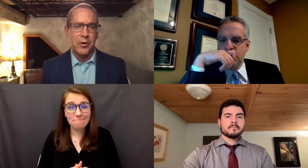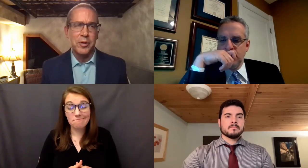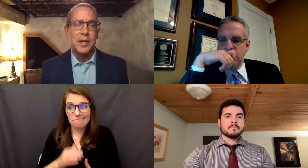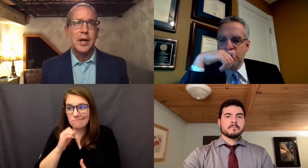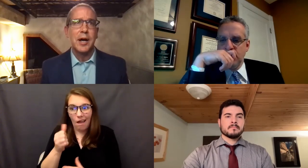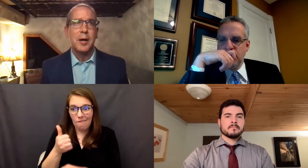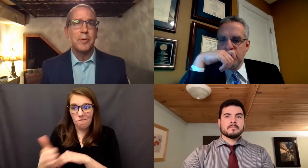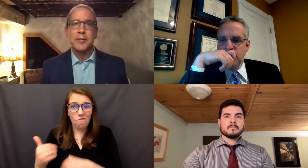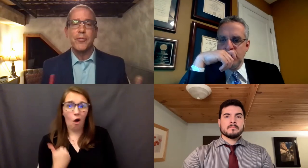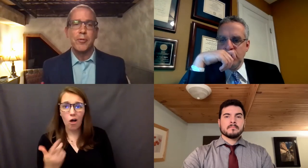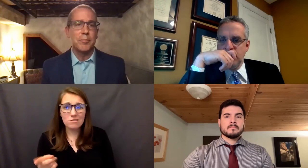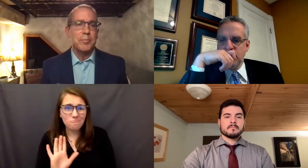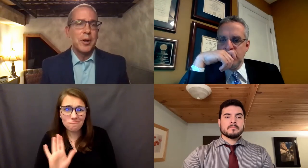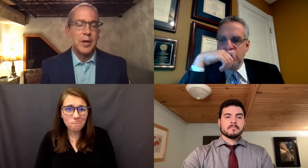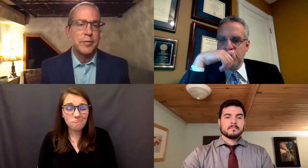their own.